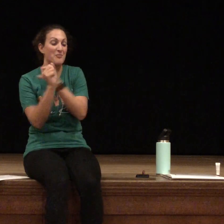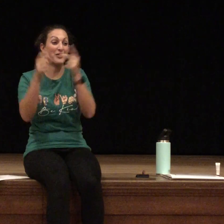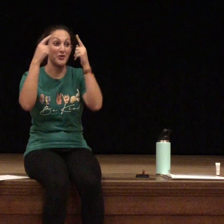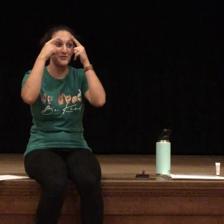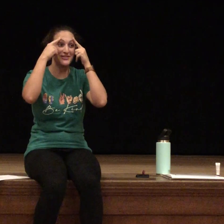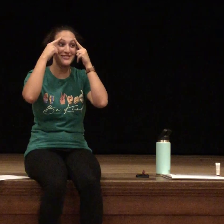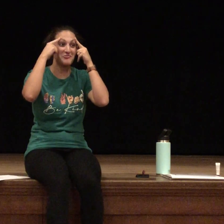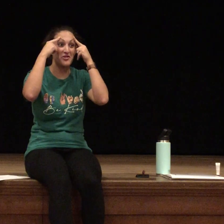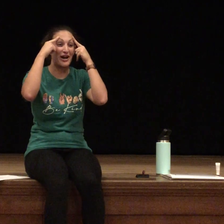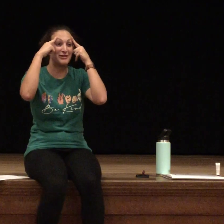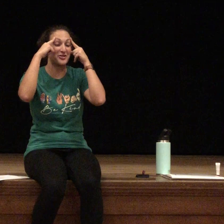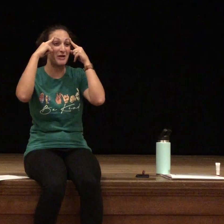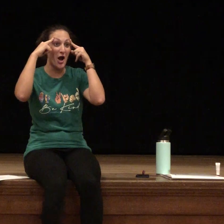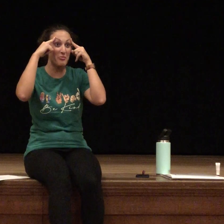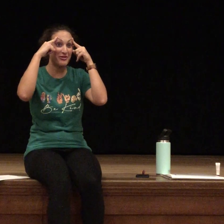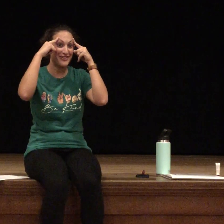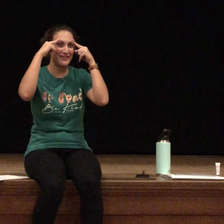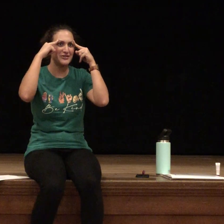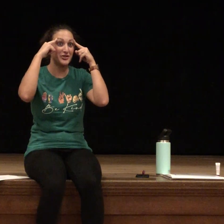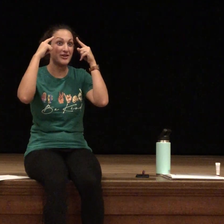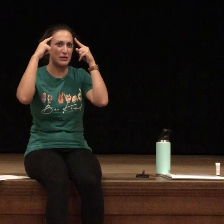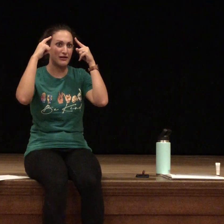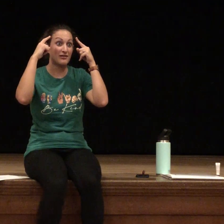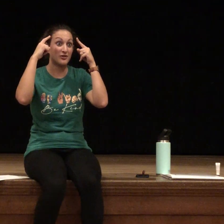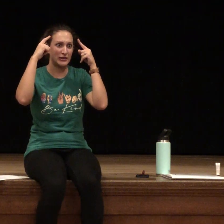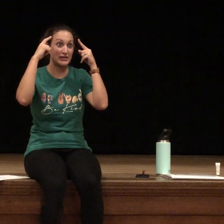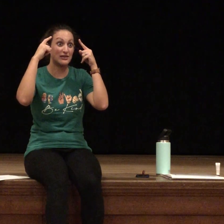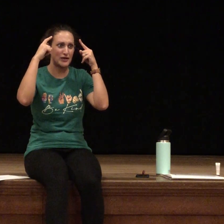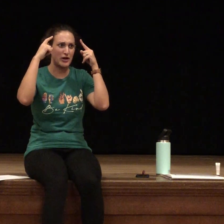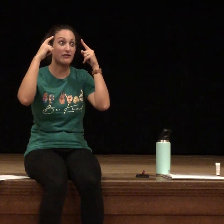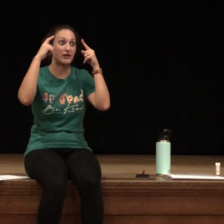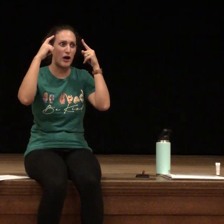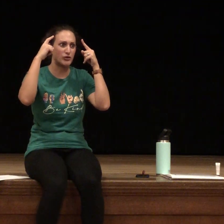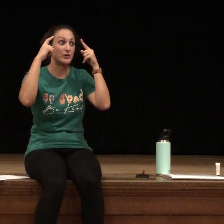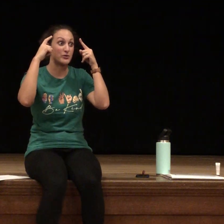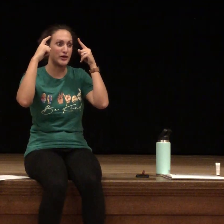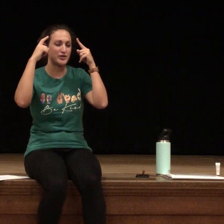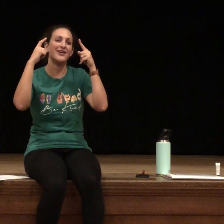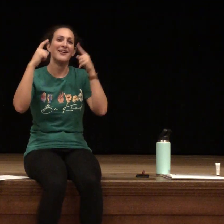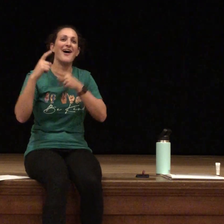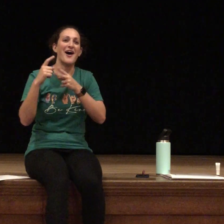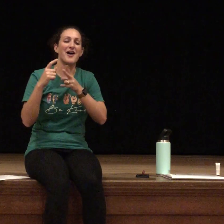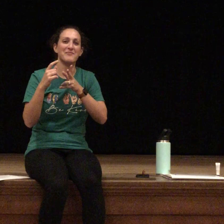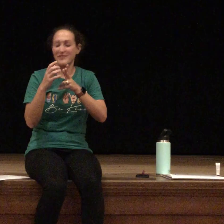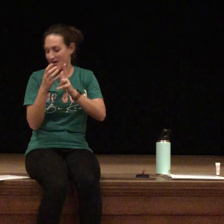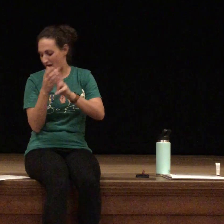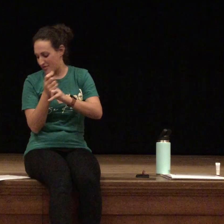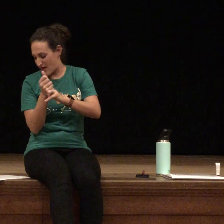And those ones, your eyebrows are going to be up. So you're going to be going like this a lot, trying to figure out which one's which. And